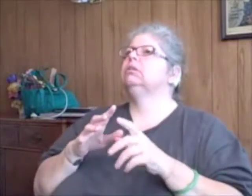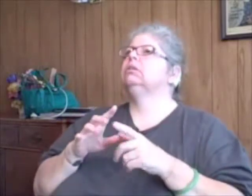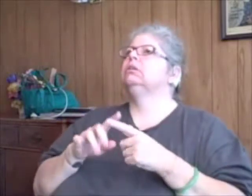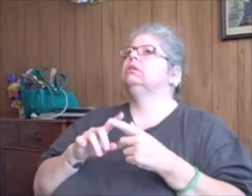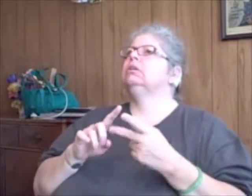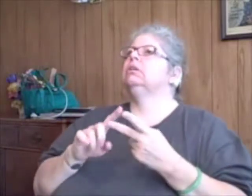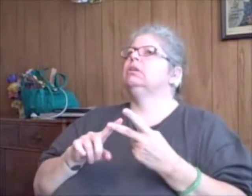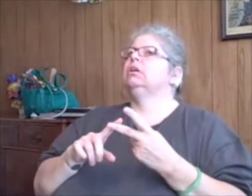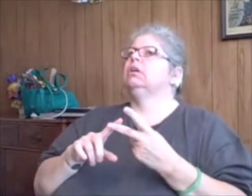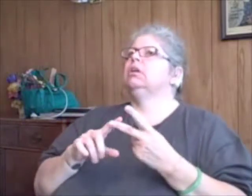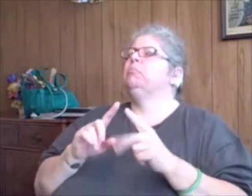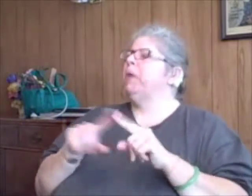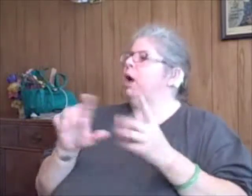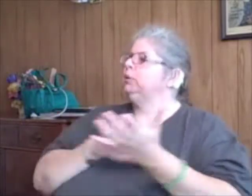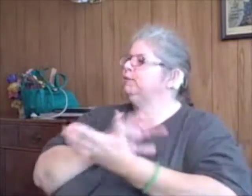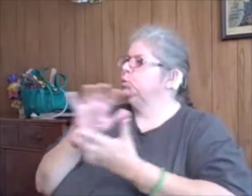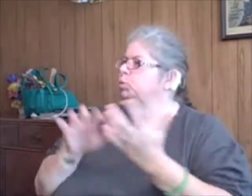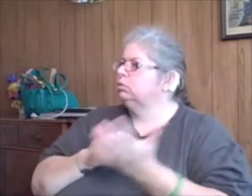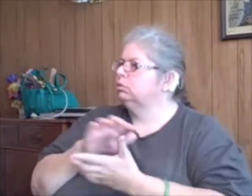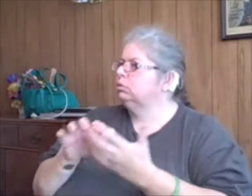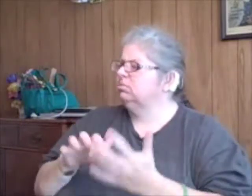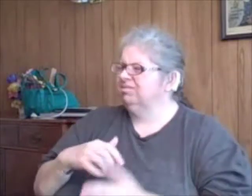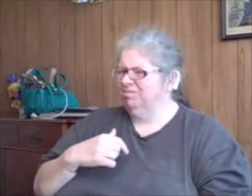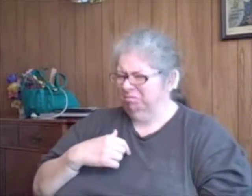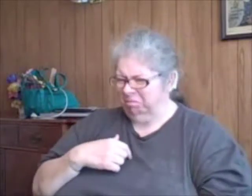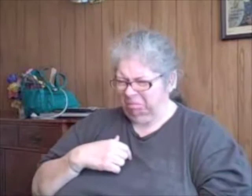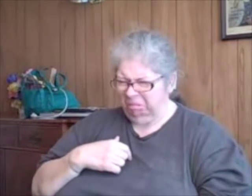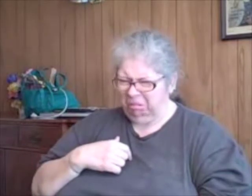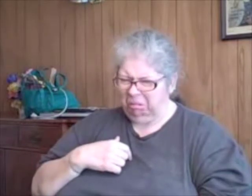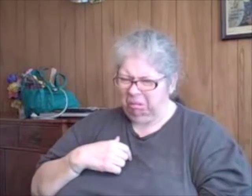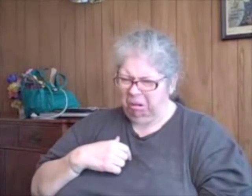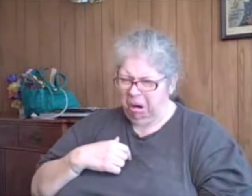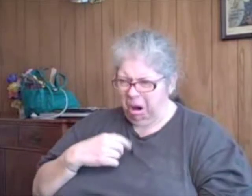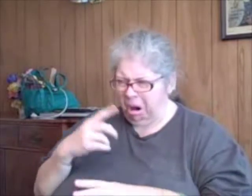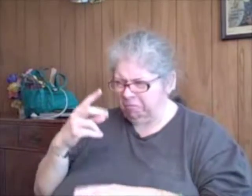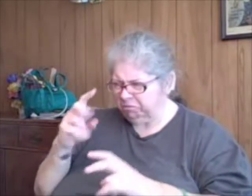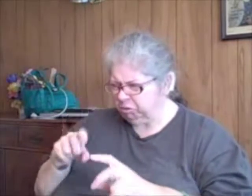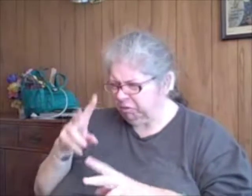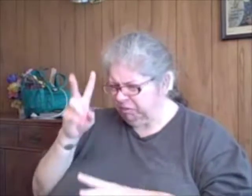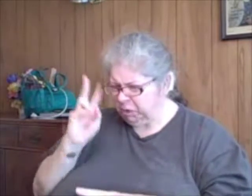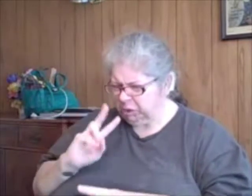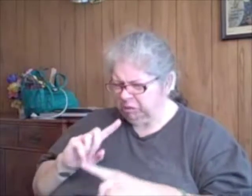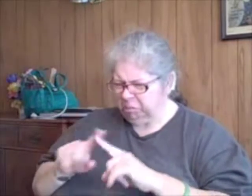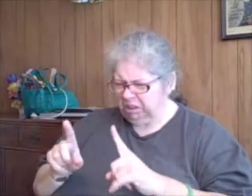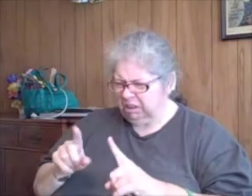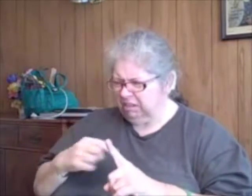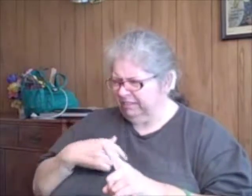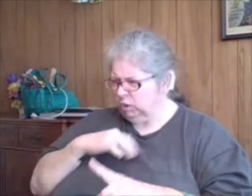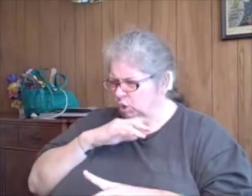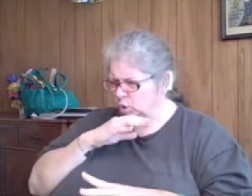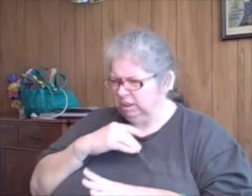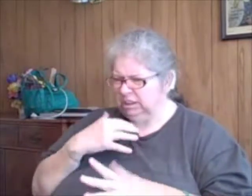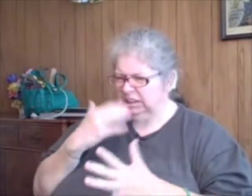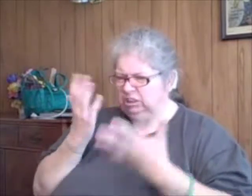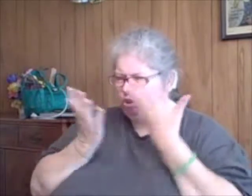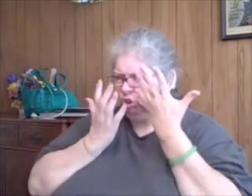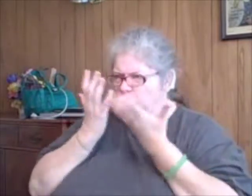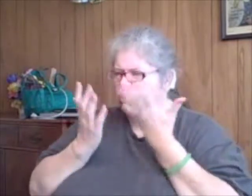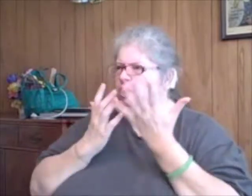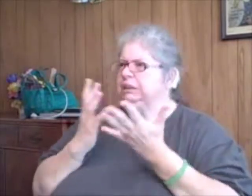I was confused. I'm a virgin, but I feel so dirty. It was so embarrassing. And